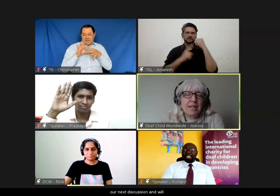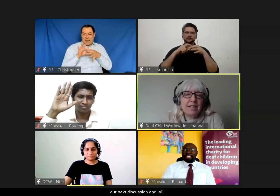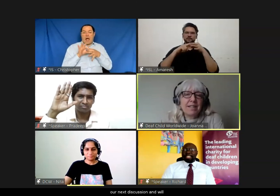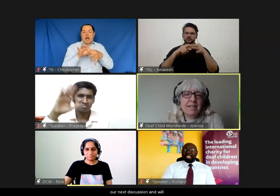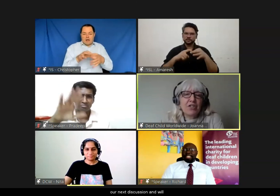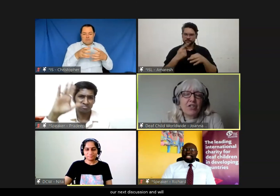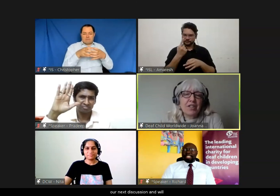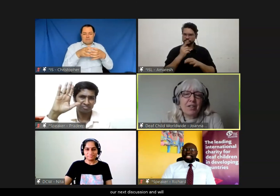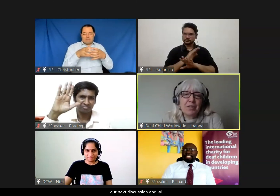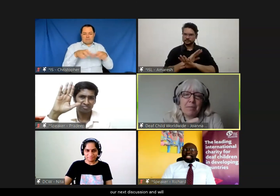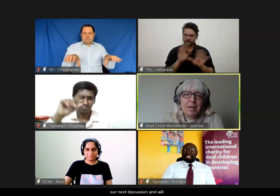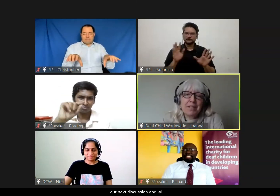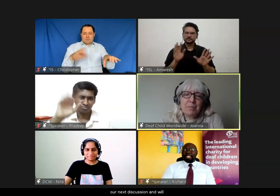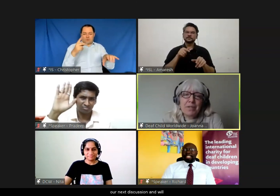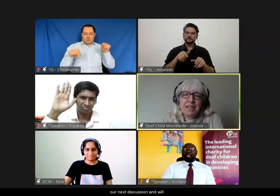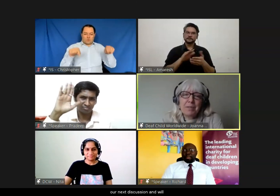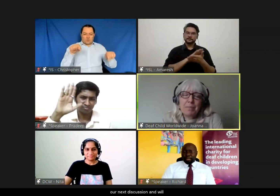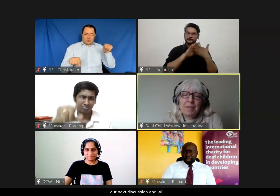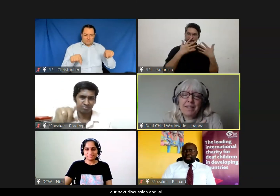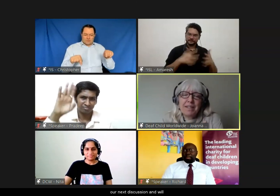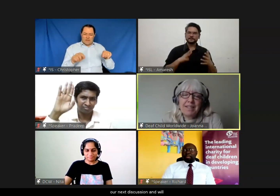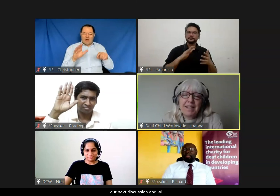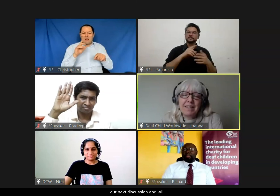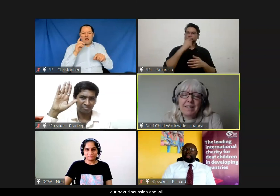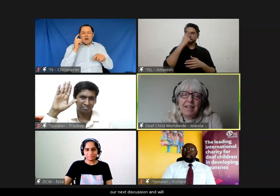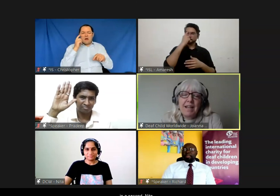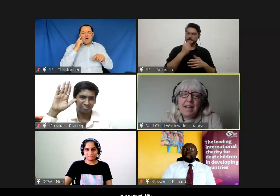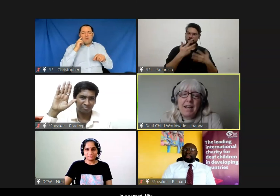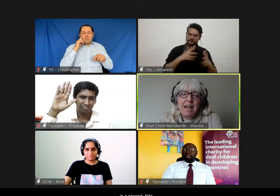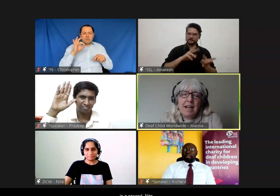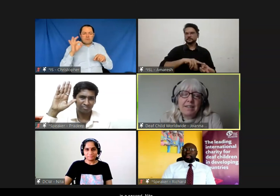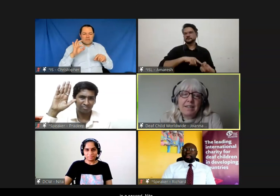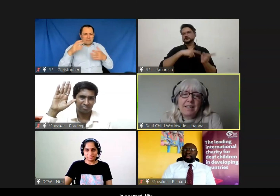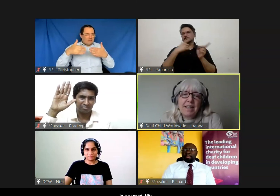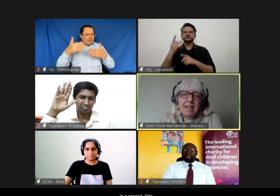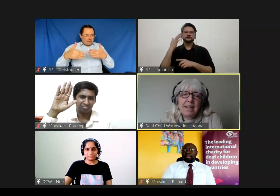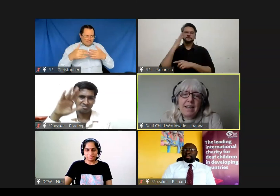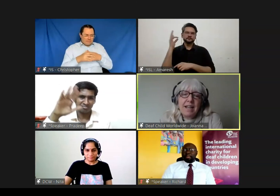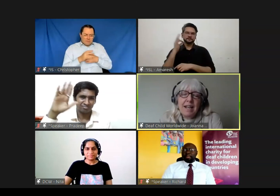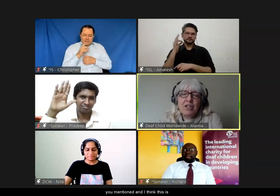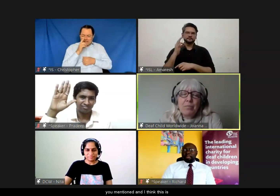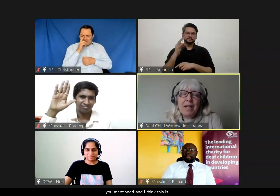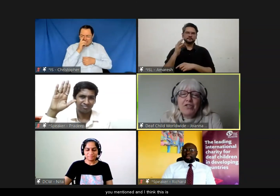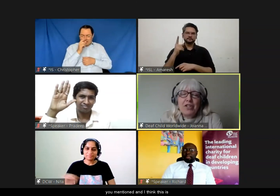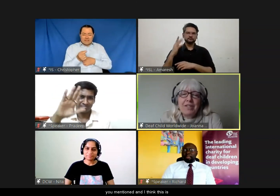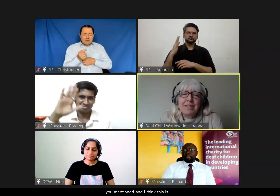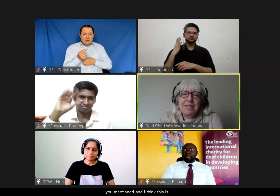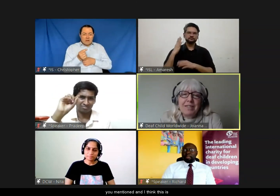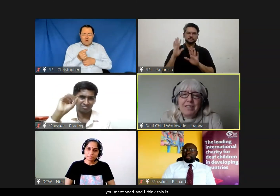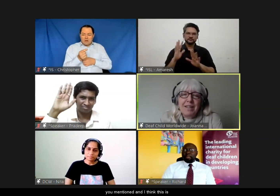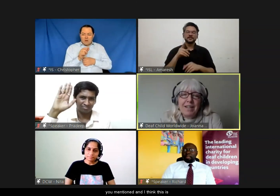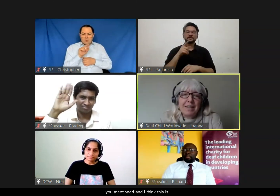our next discussion, and we'll come back to Pradeep in a second. Nita, you